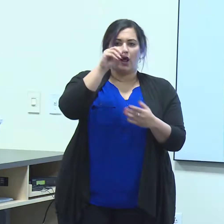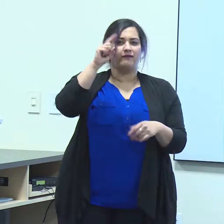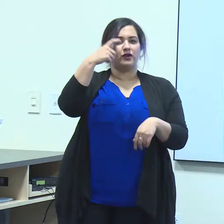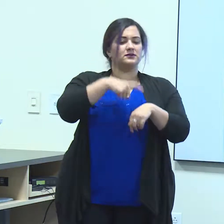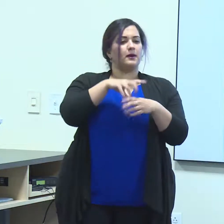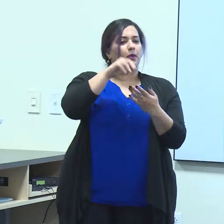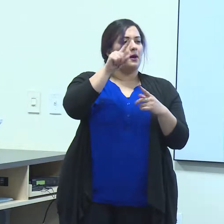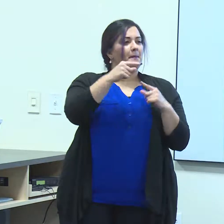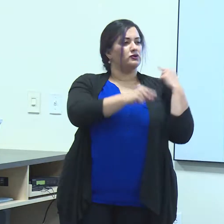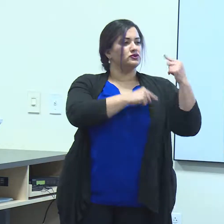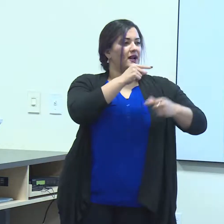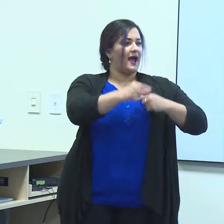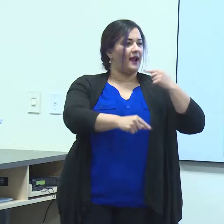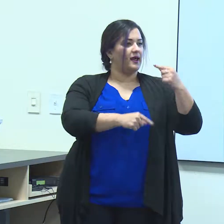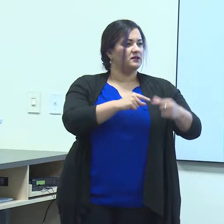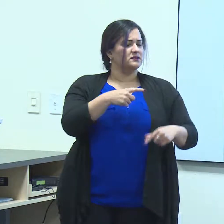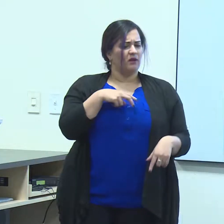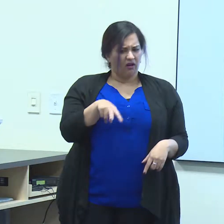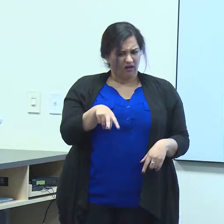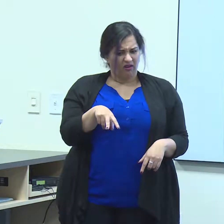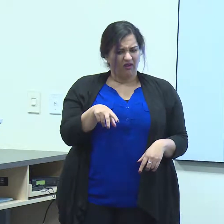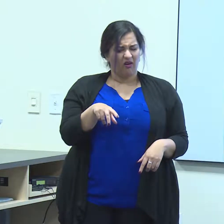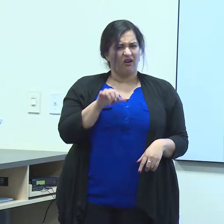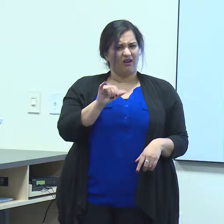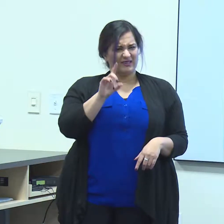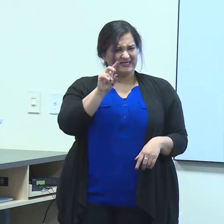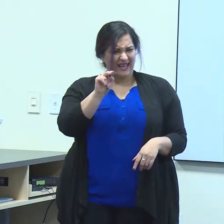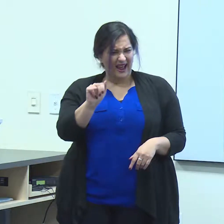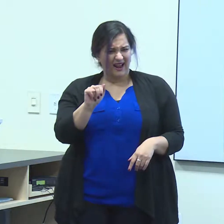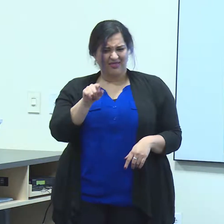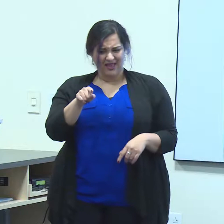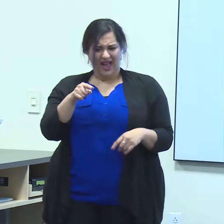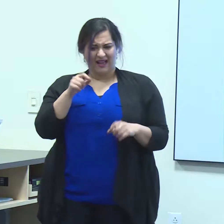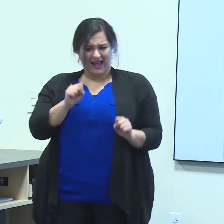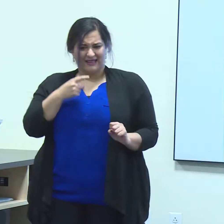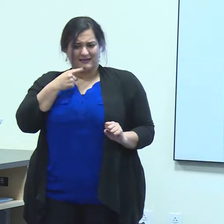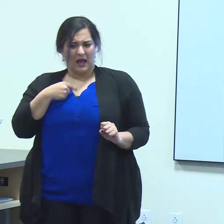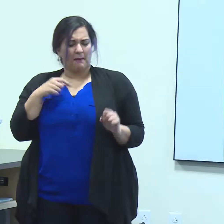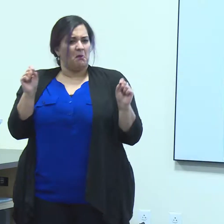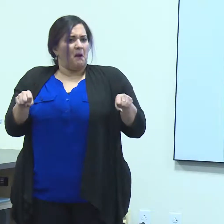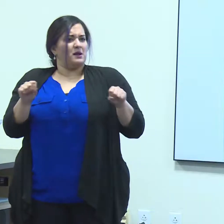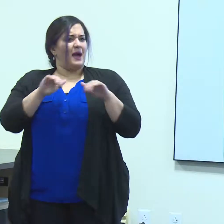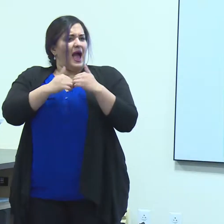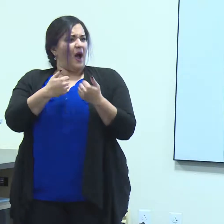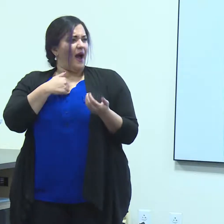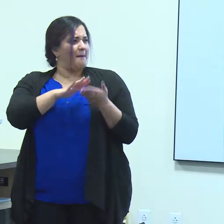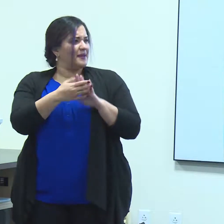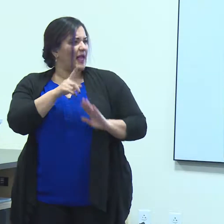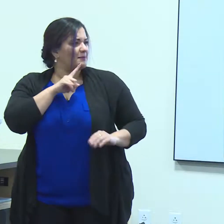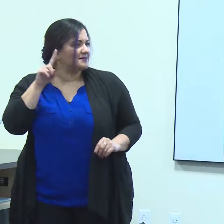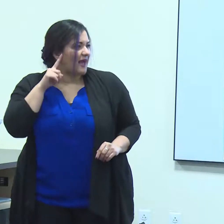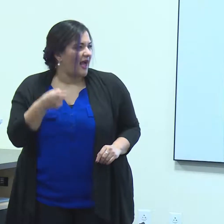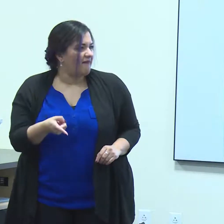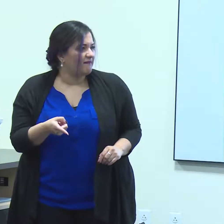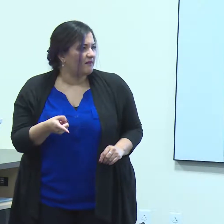biology class, I first learned about genetics. And I realized, oh, DNA can possibly tell me how I became